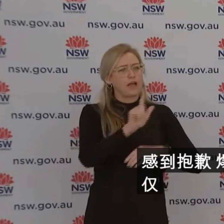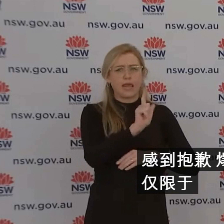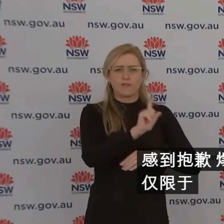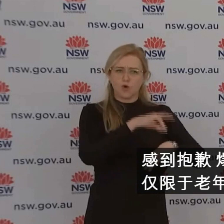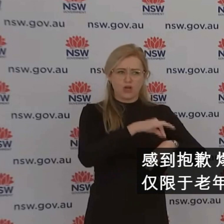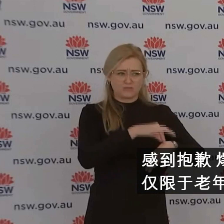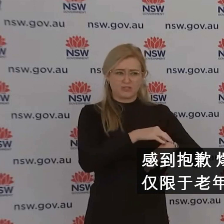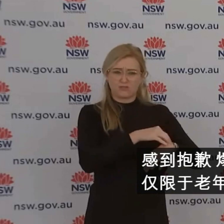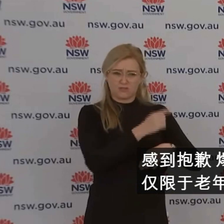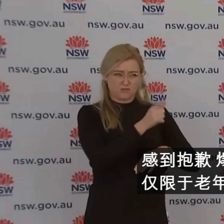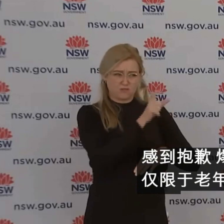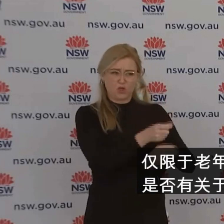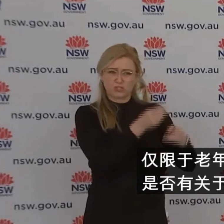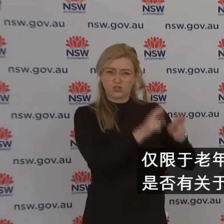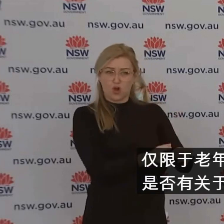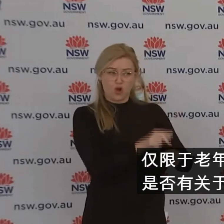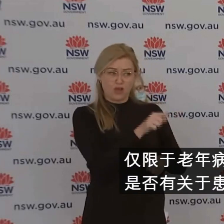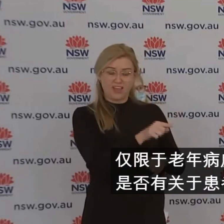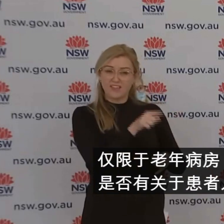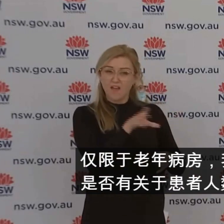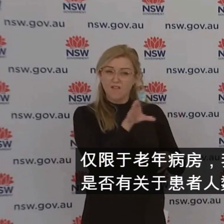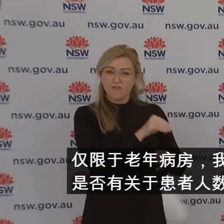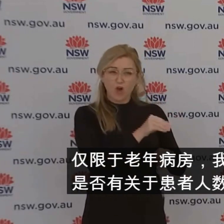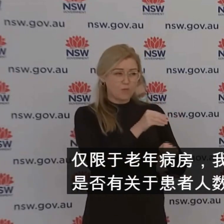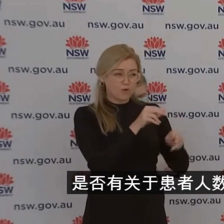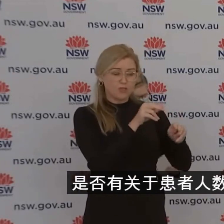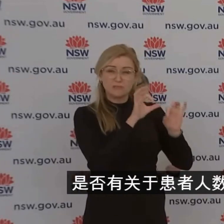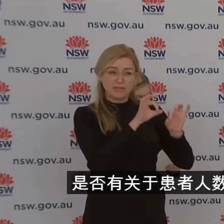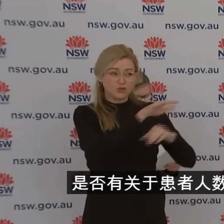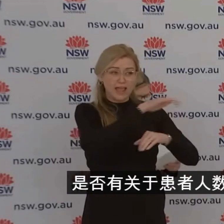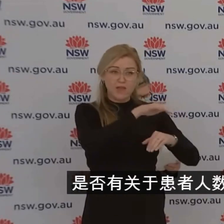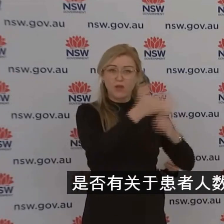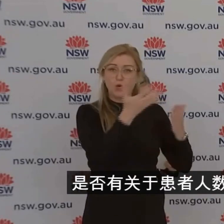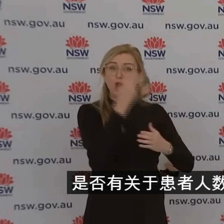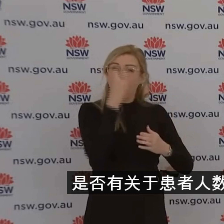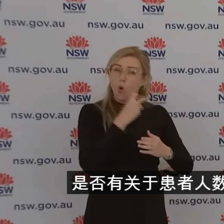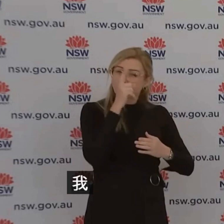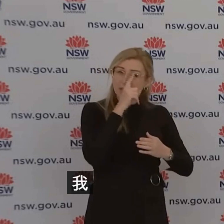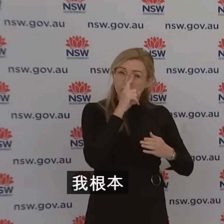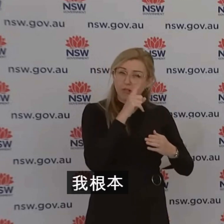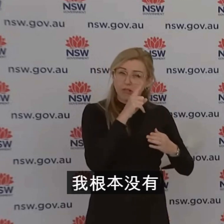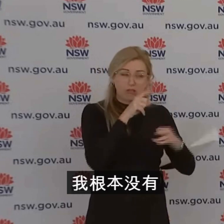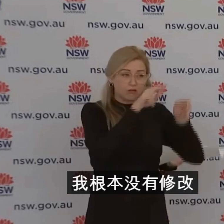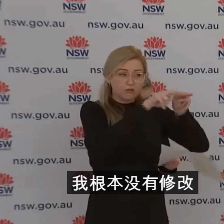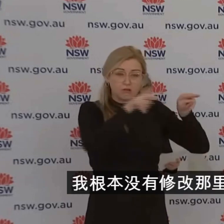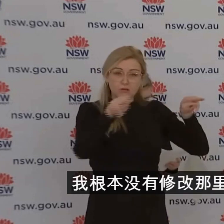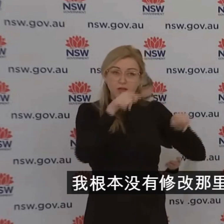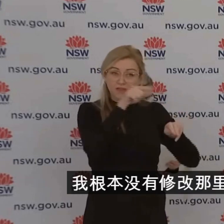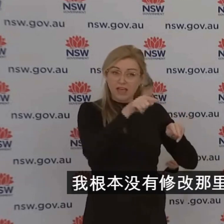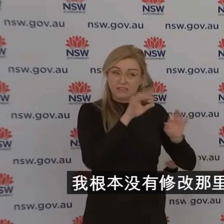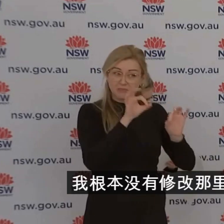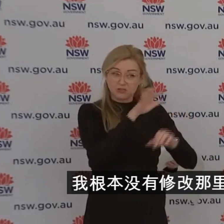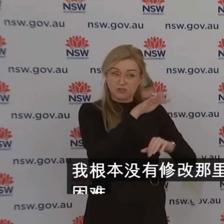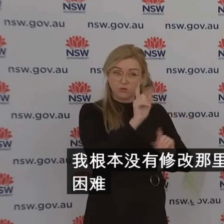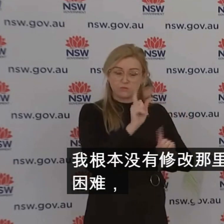been confined to the geriatric ward, and do we have an update on the number of patients and their status? I haven't been